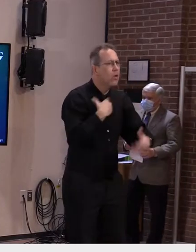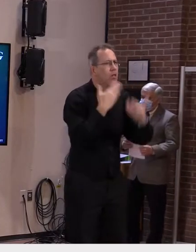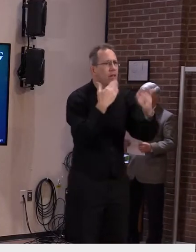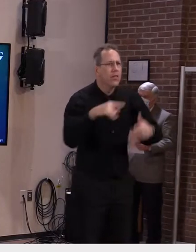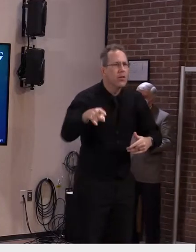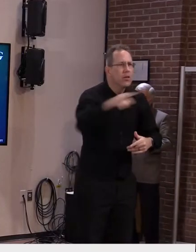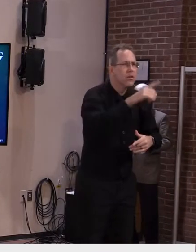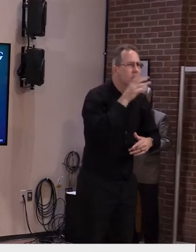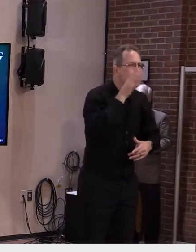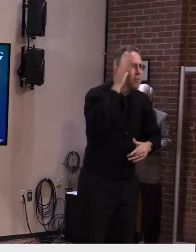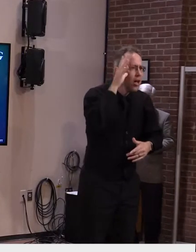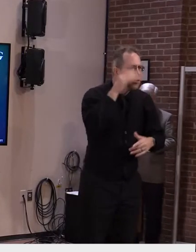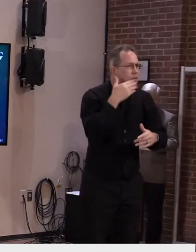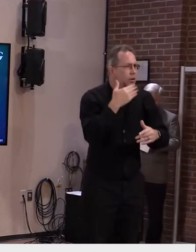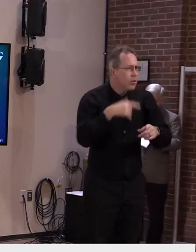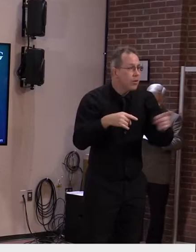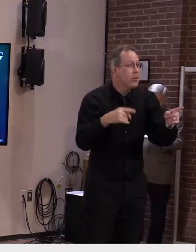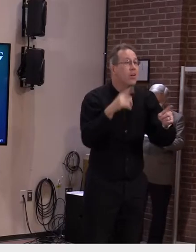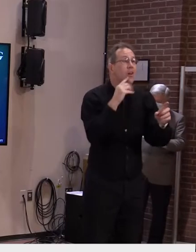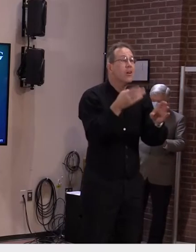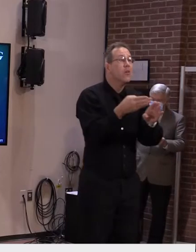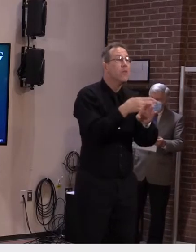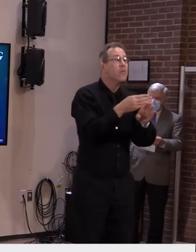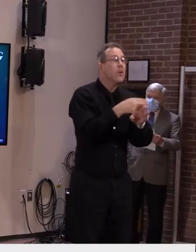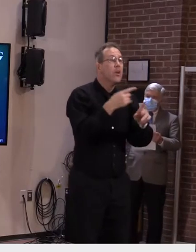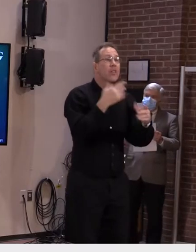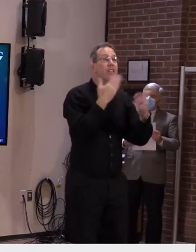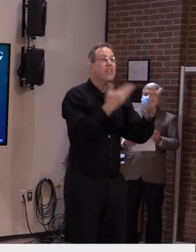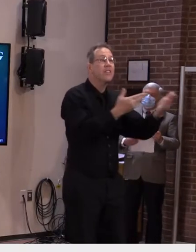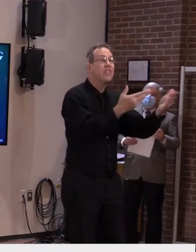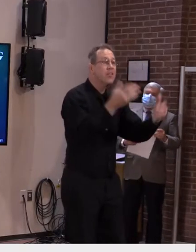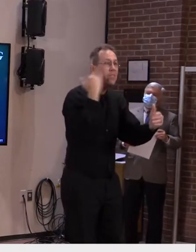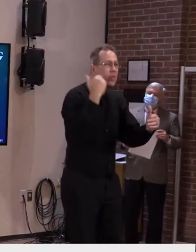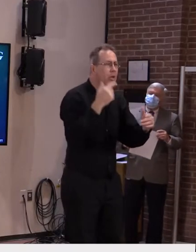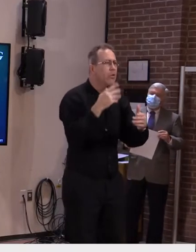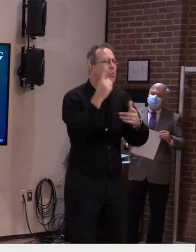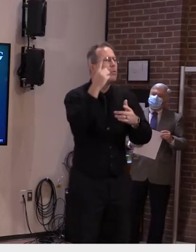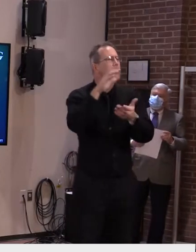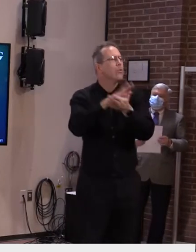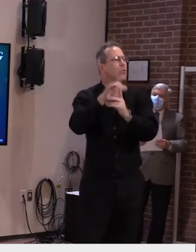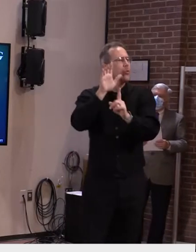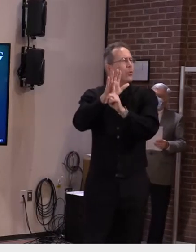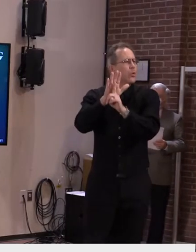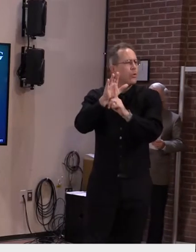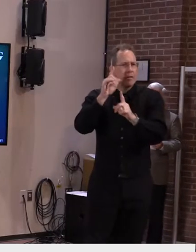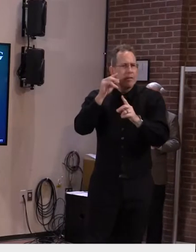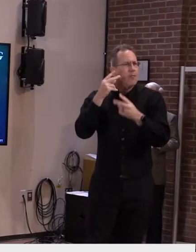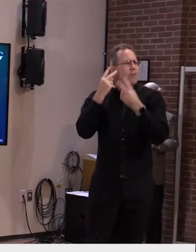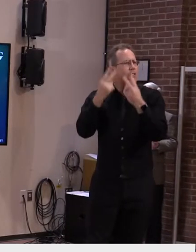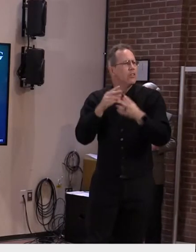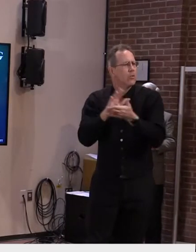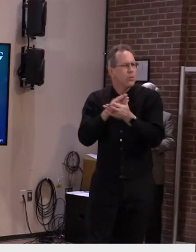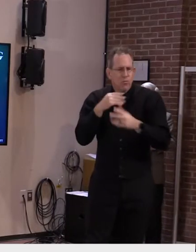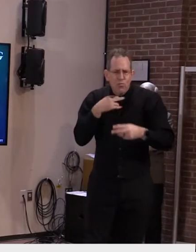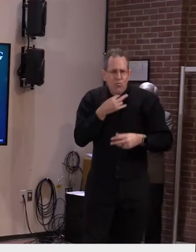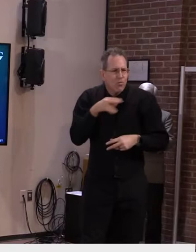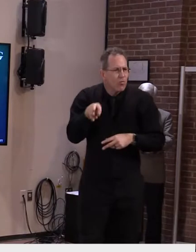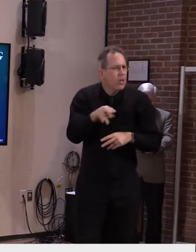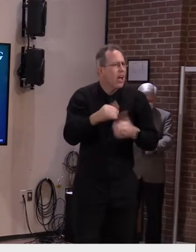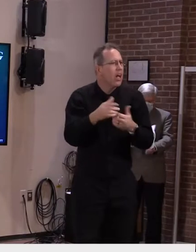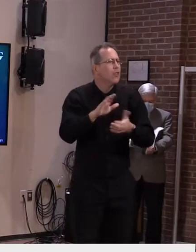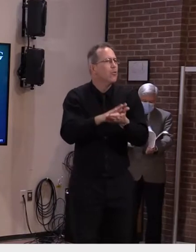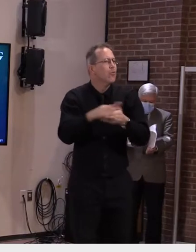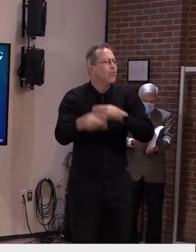a 5 through 11 vaccination clinic at the Champlain Elementary School in the Burlington School District with the U.S. Secretary of Education,